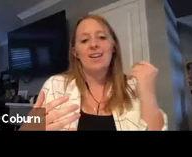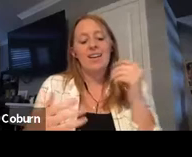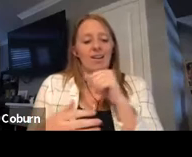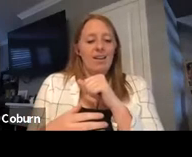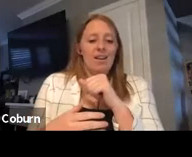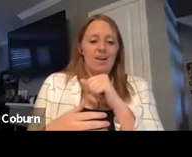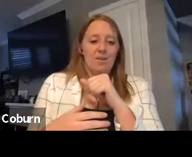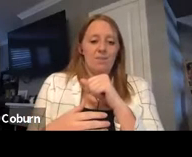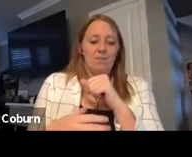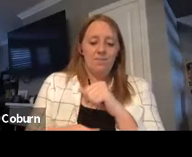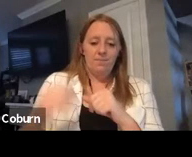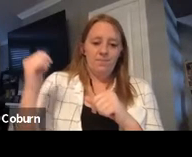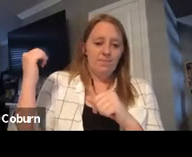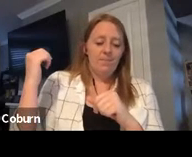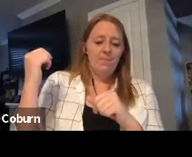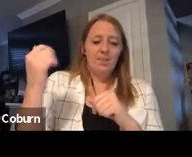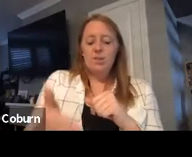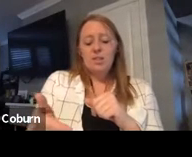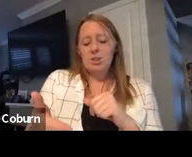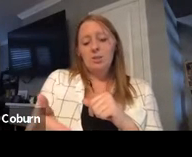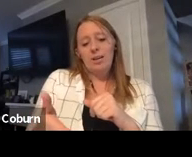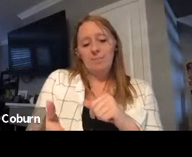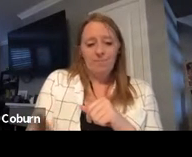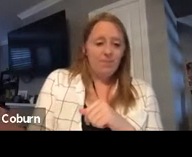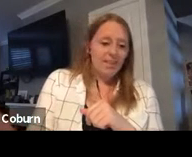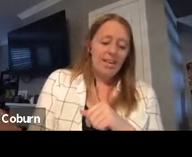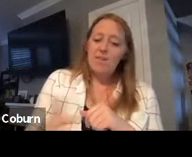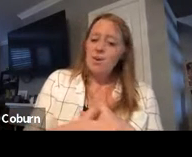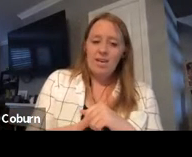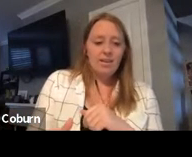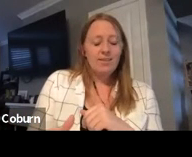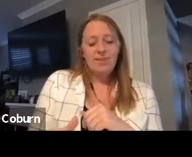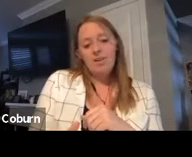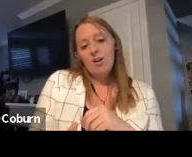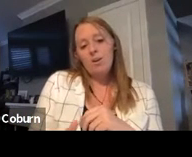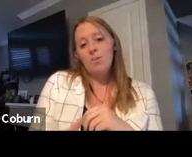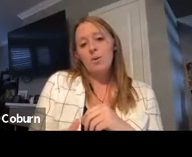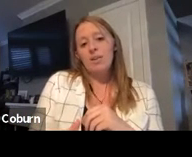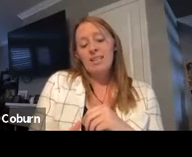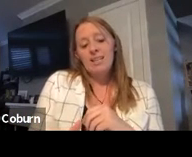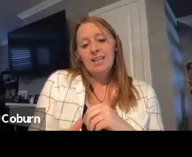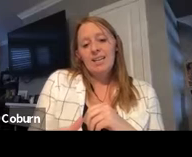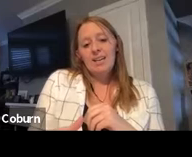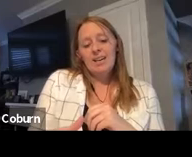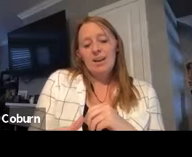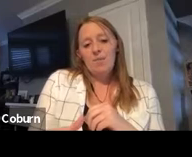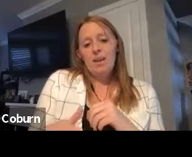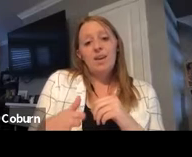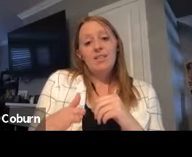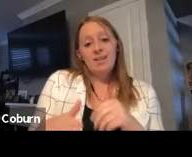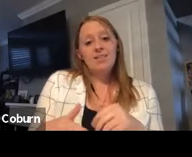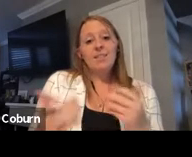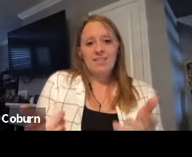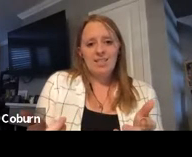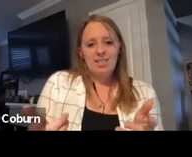us. Um, so this student, even though he is nonverbal,